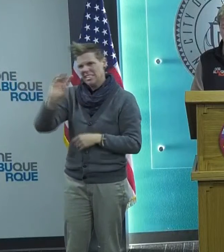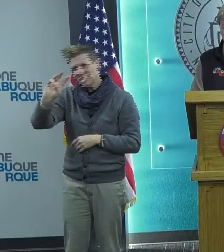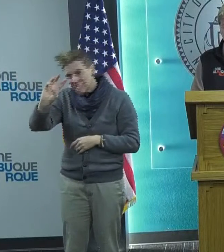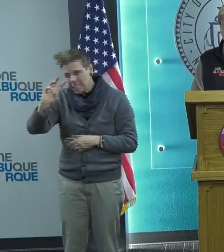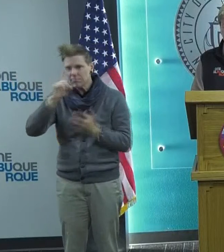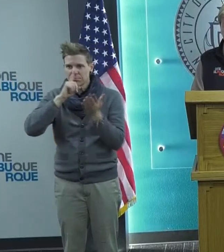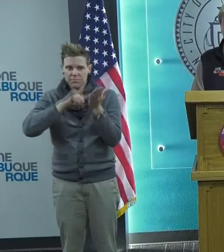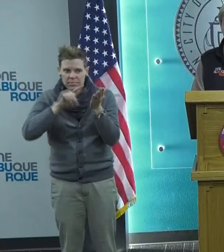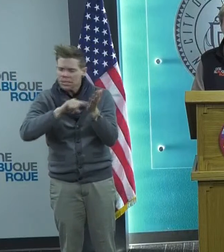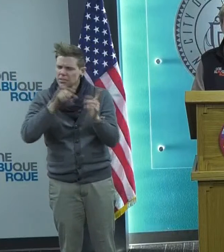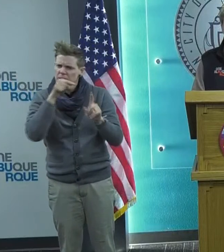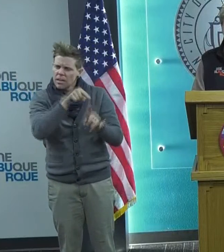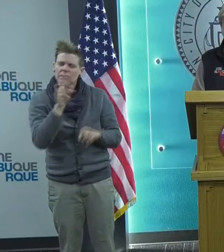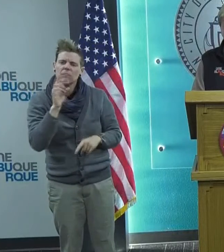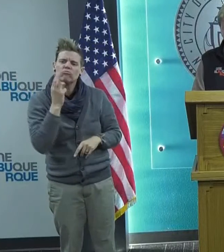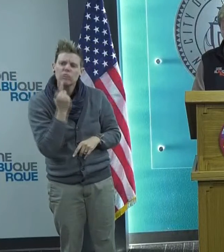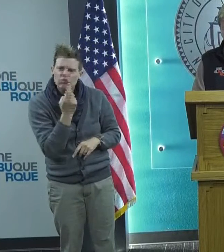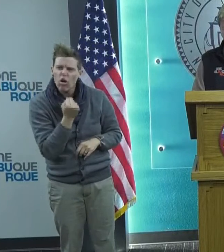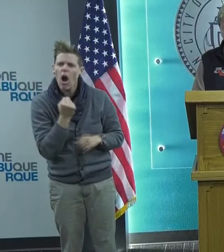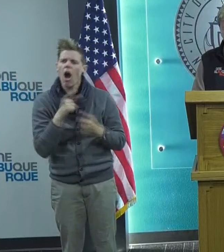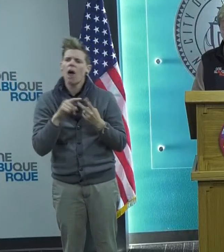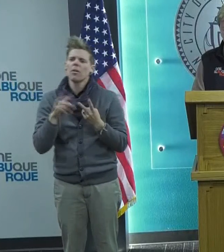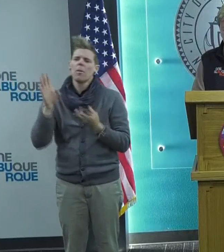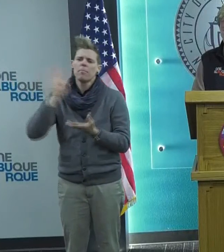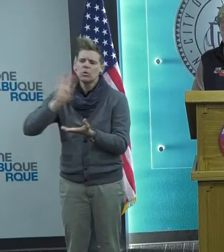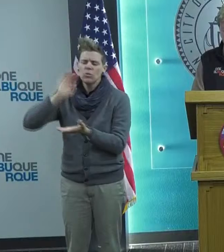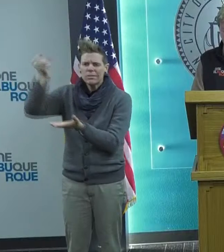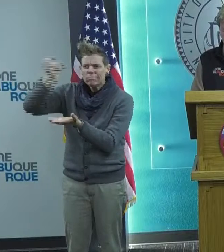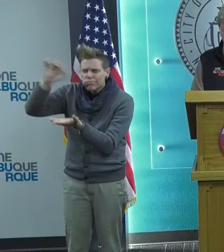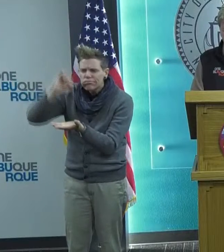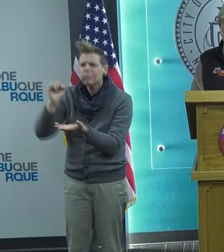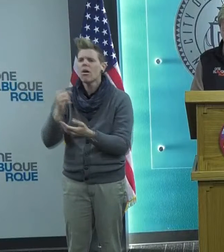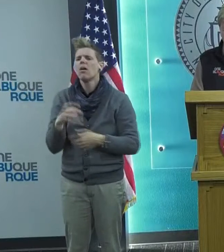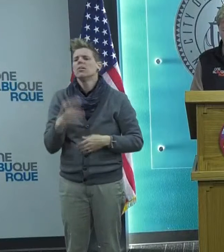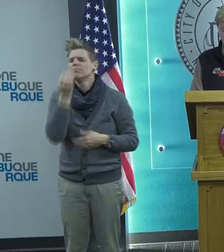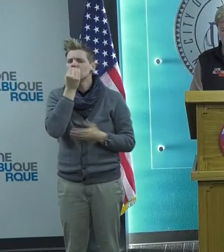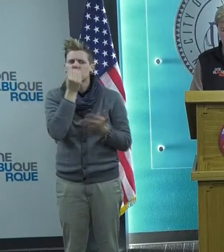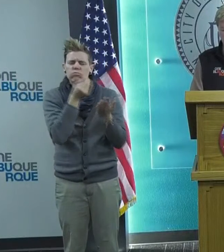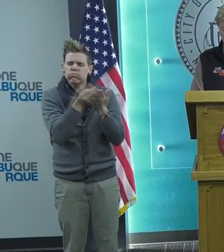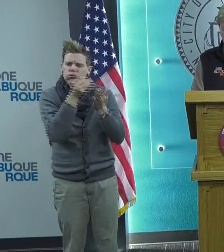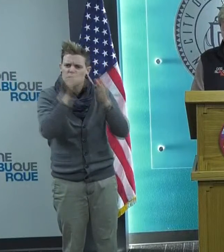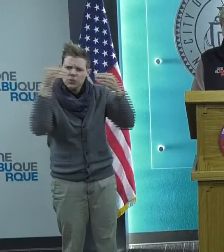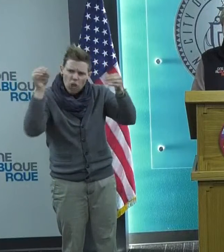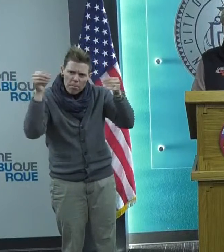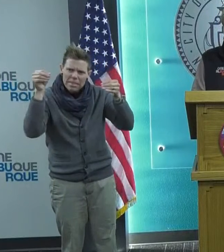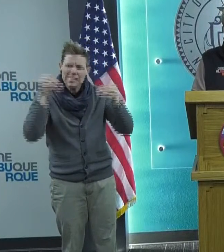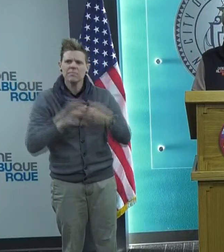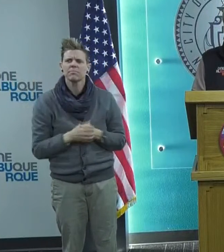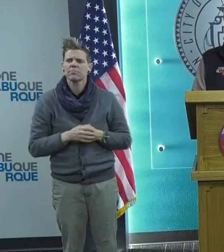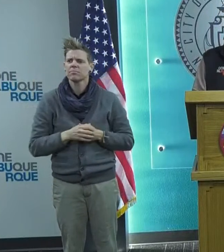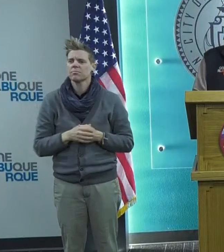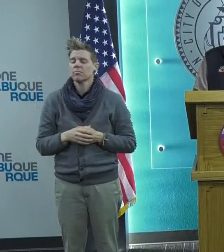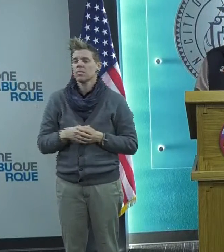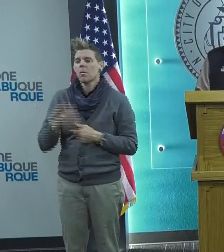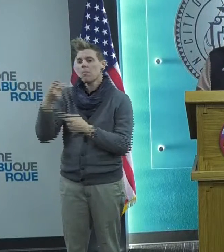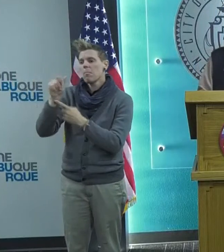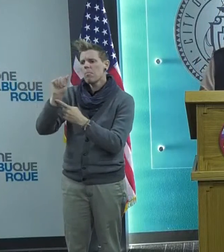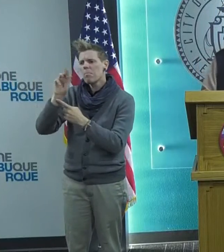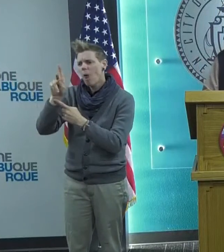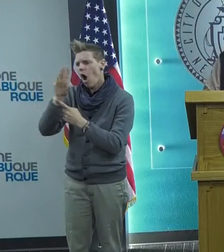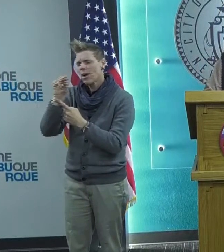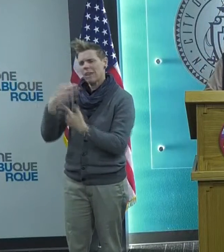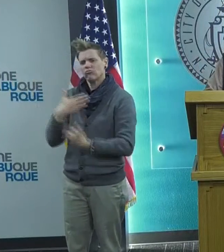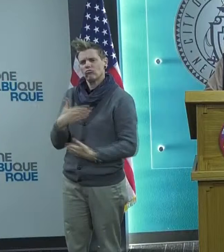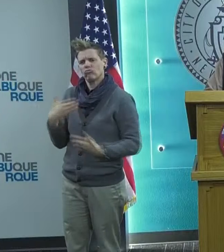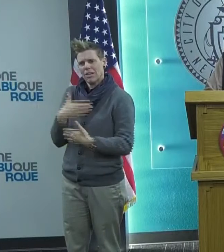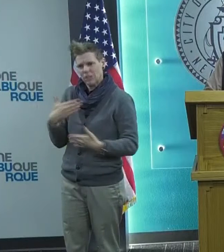32 staff working on our trails and out at our parks. And of course, we did have our party patrol